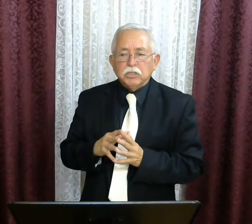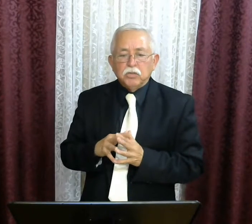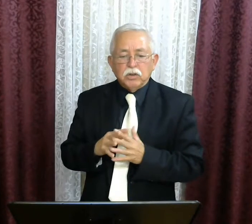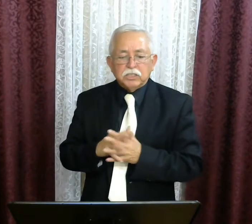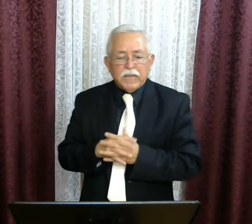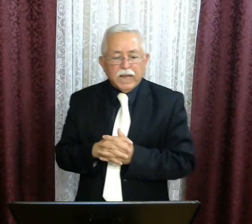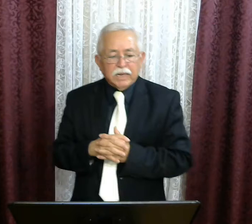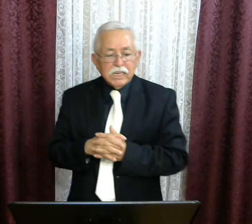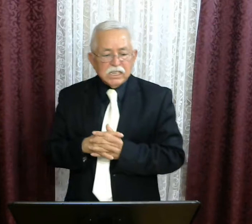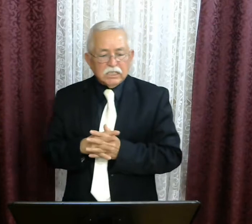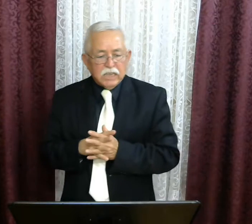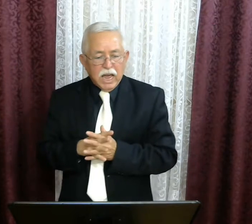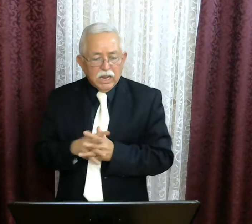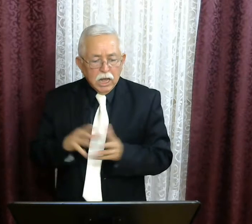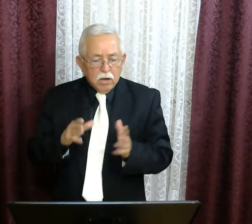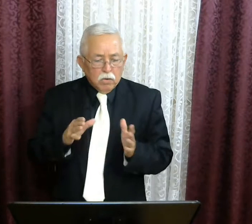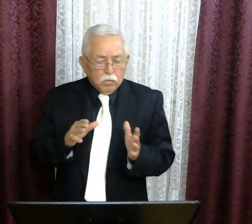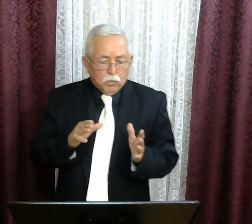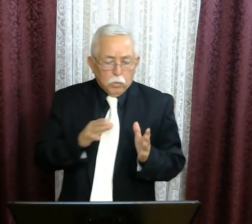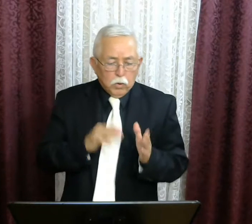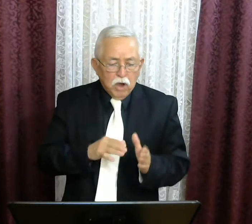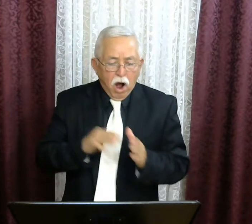verse 10, said, for we are